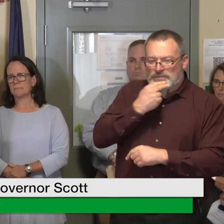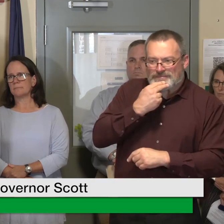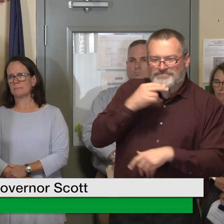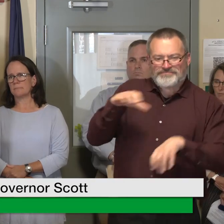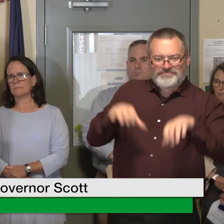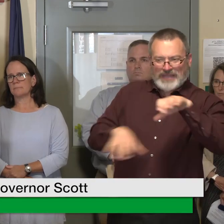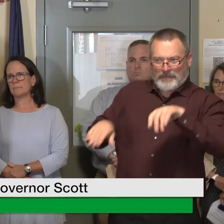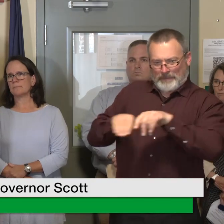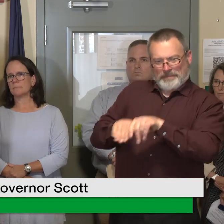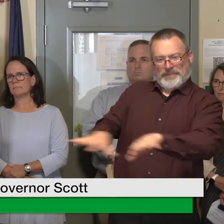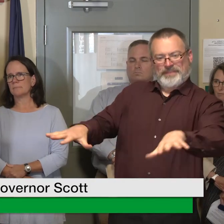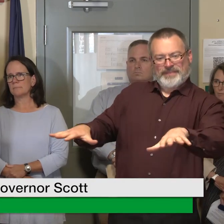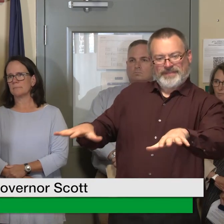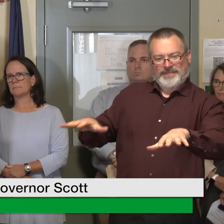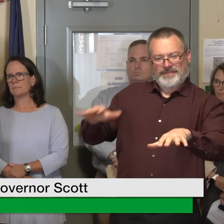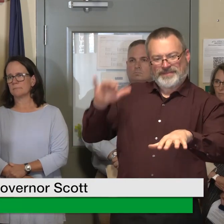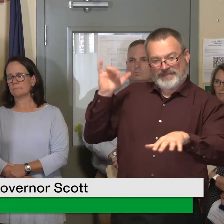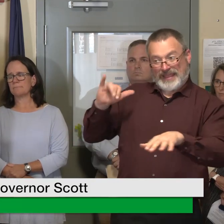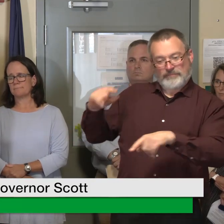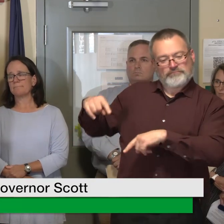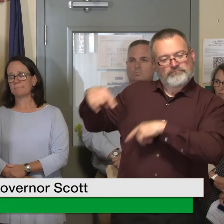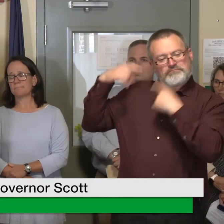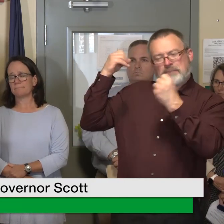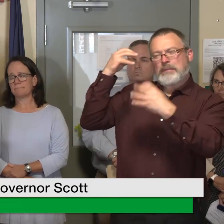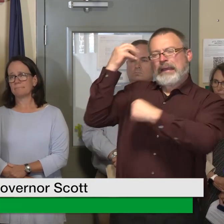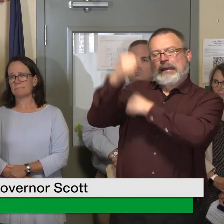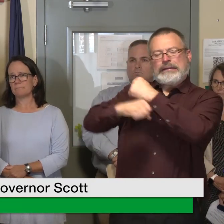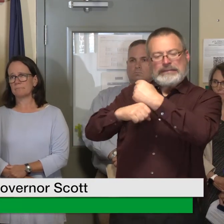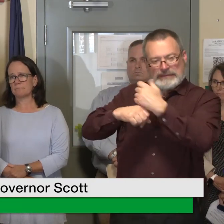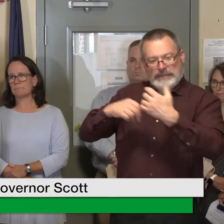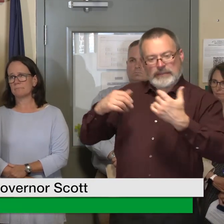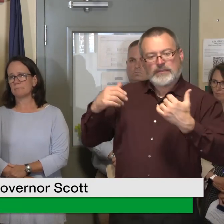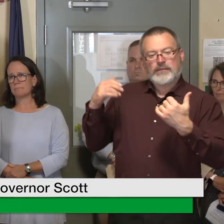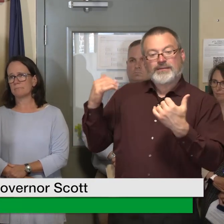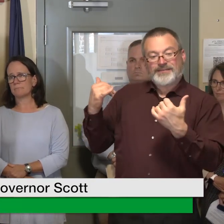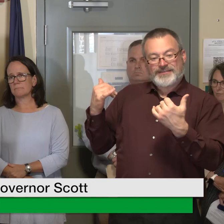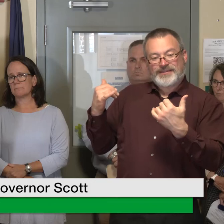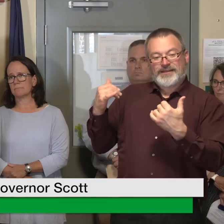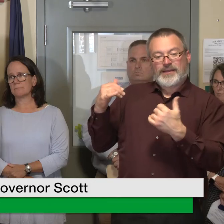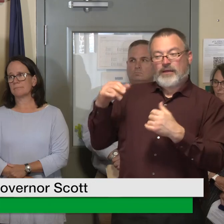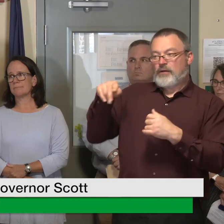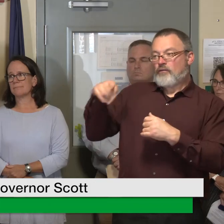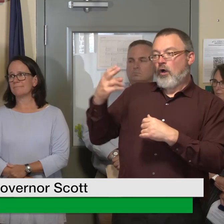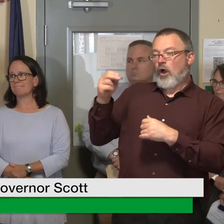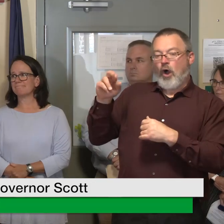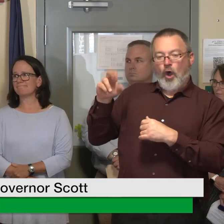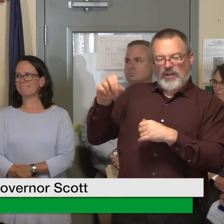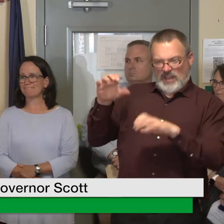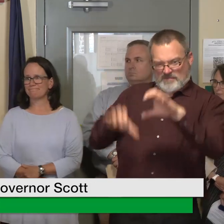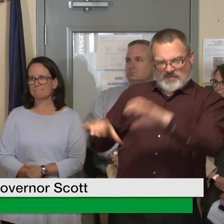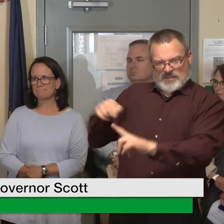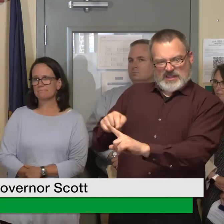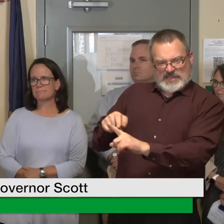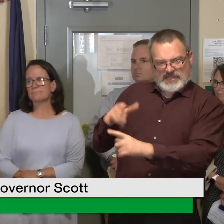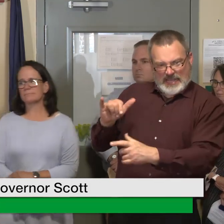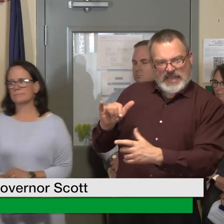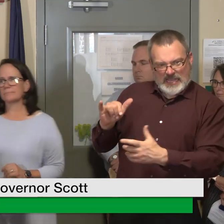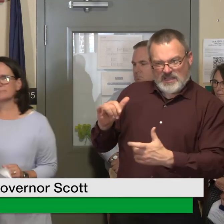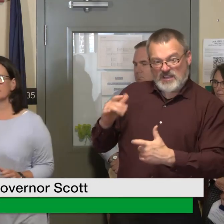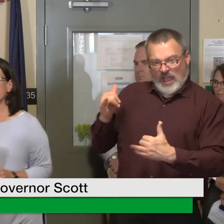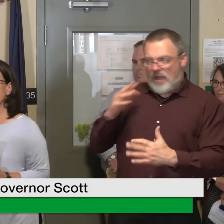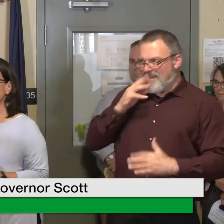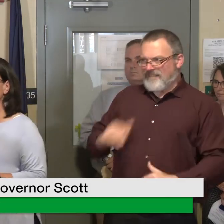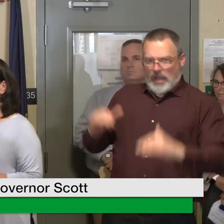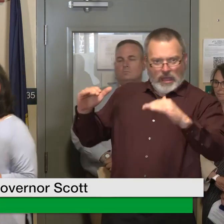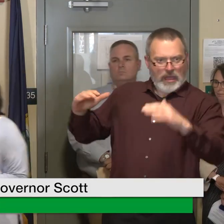the lake for years to come with legacy phosphorus and whatnot. What do you see this flood, what effect this will